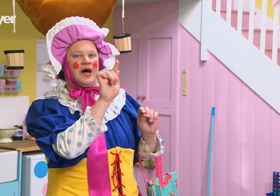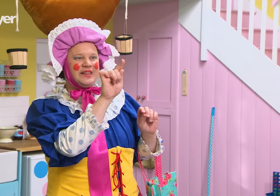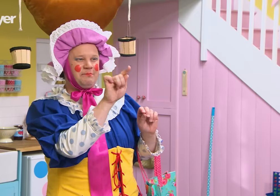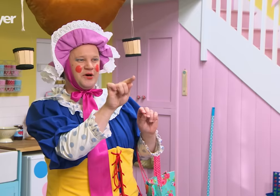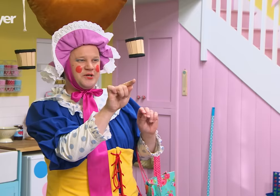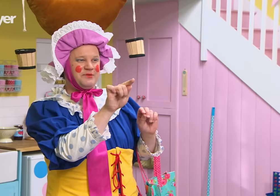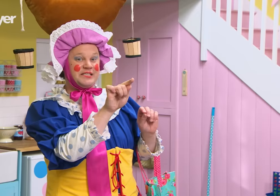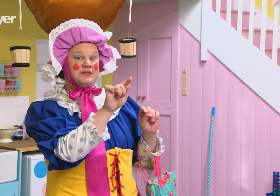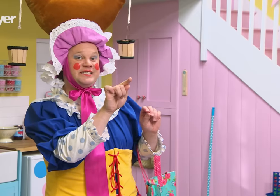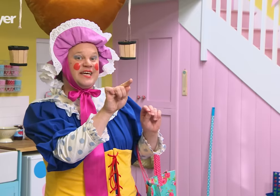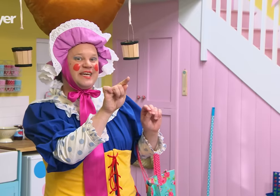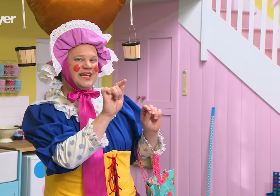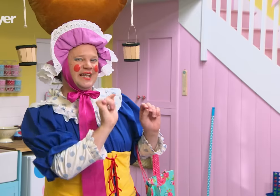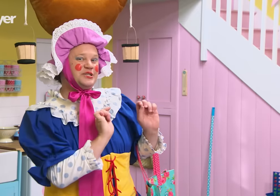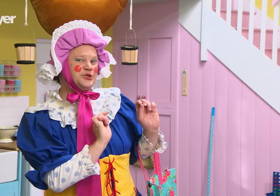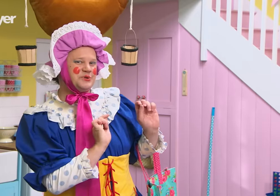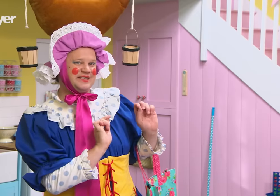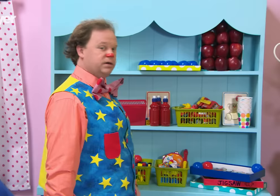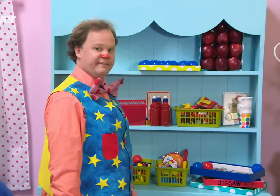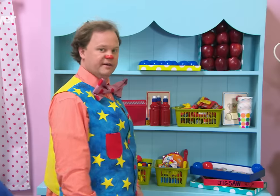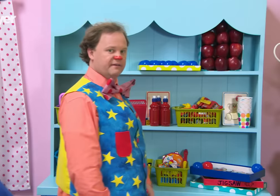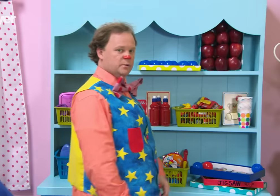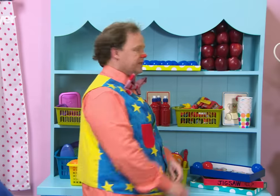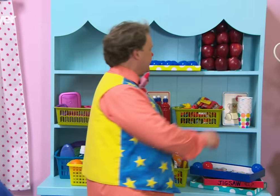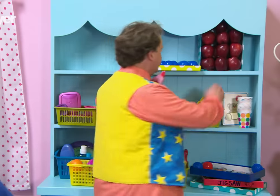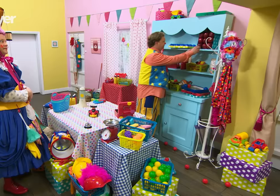at the bottom that's particularly juicy.